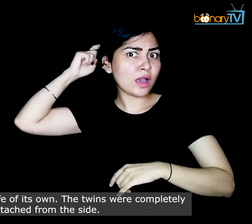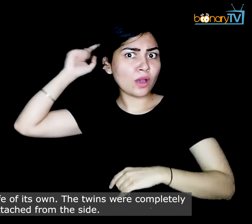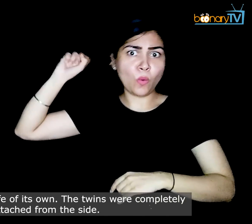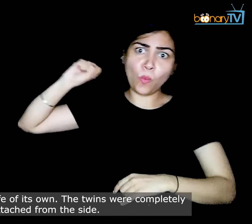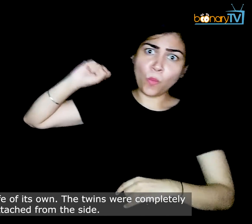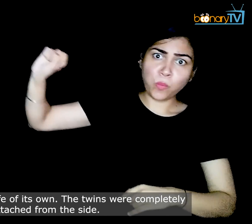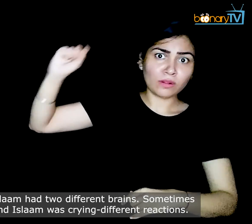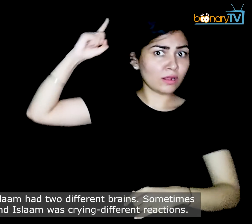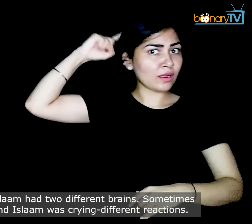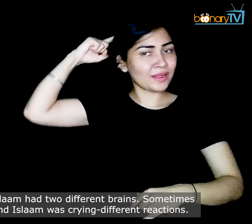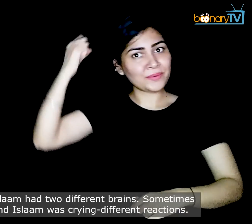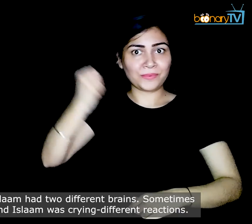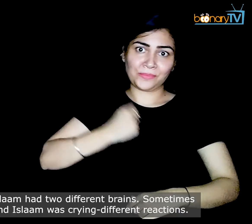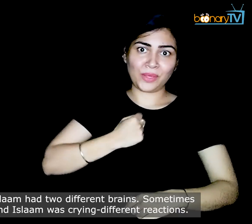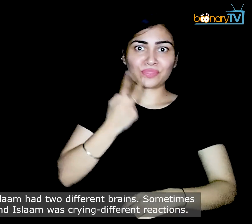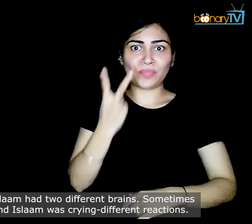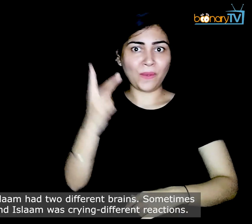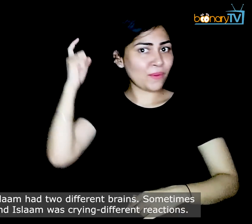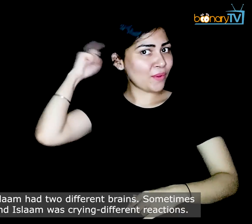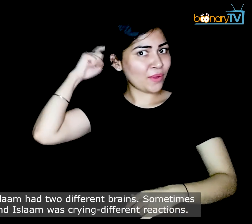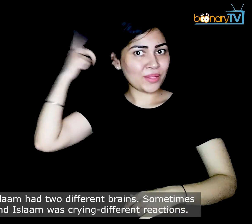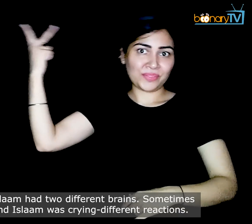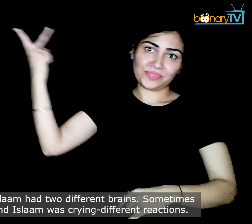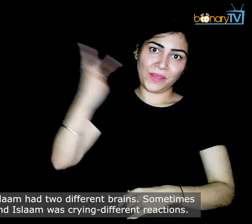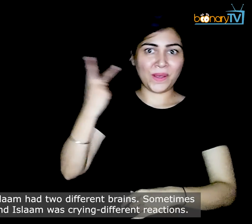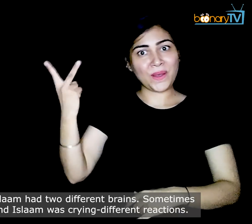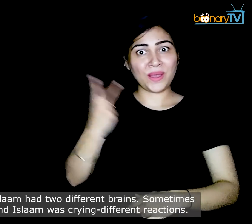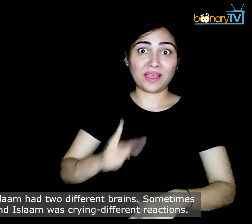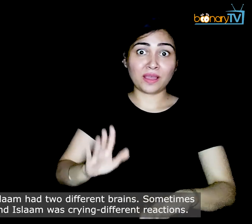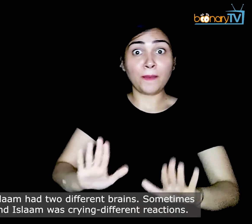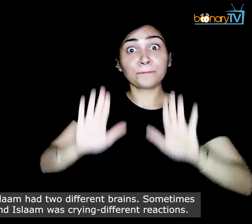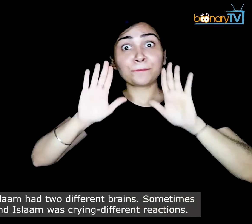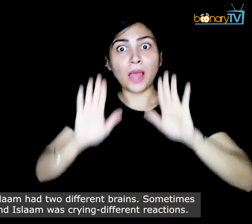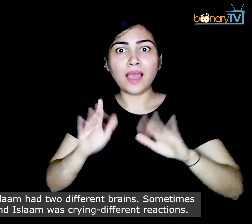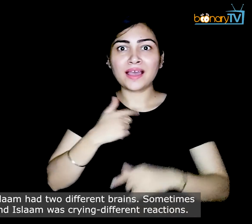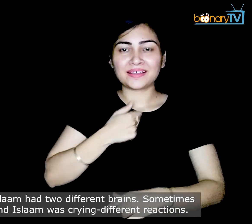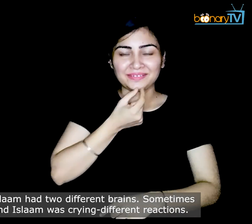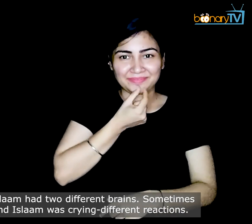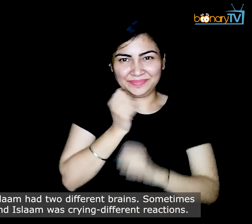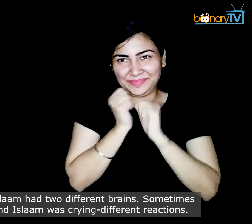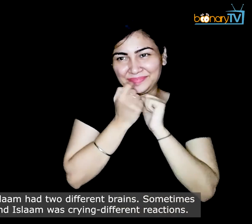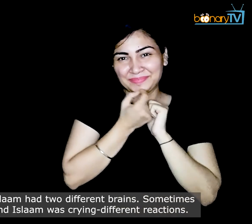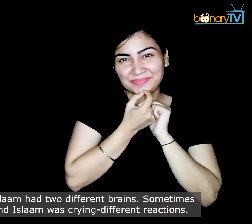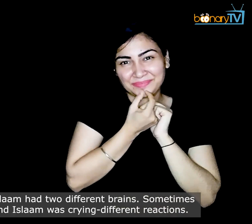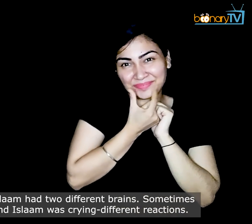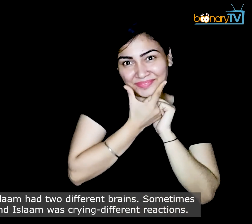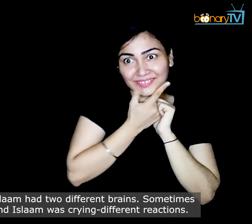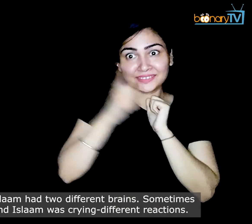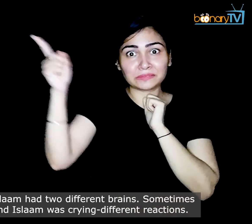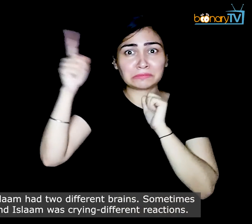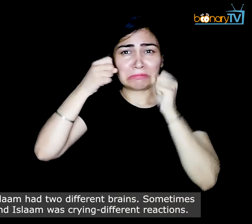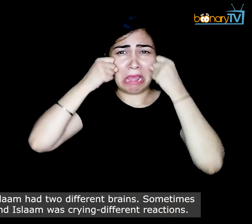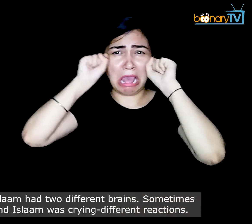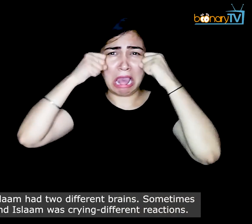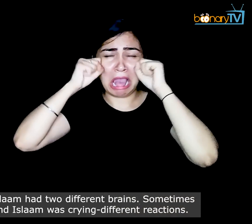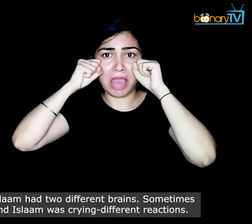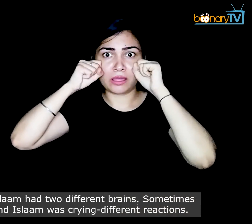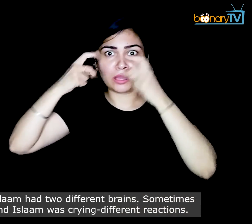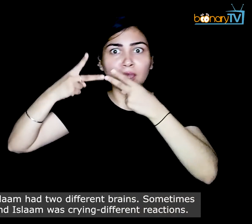side. Manar and her twin Islam had two different brains. Sometimes Manar was smiling and Ismail